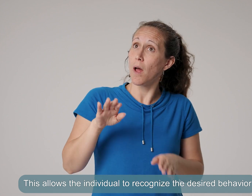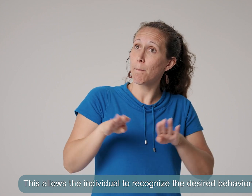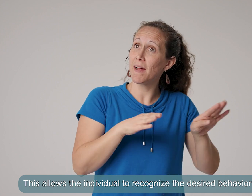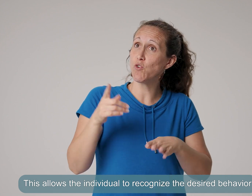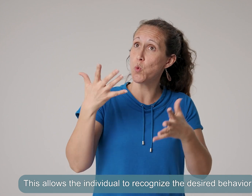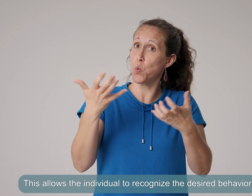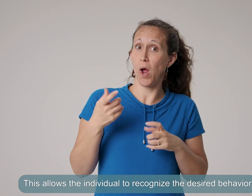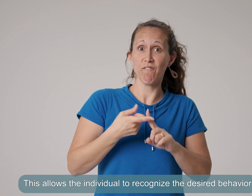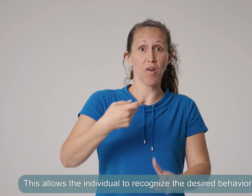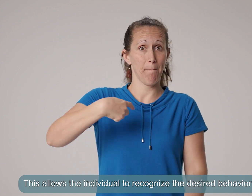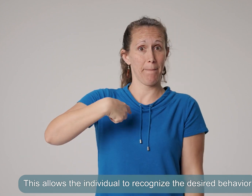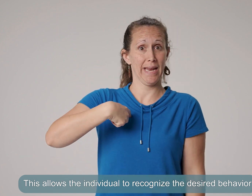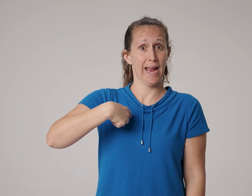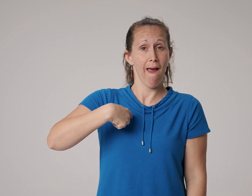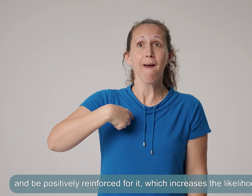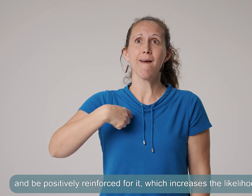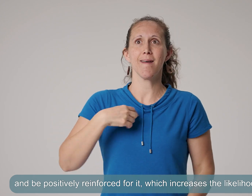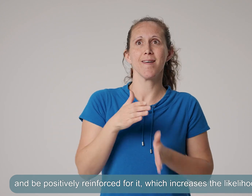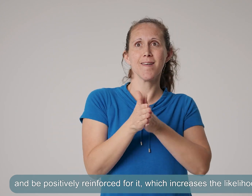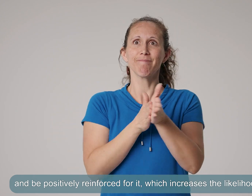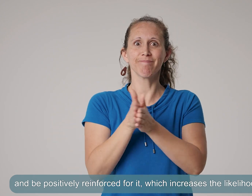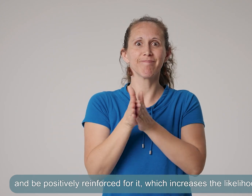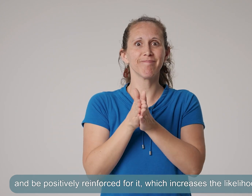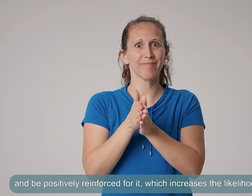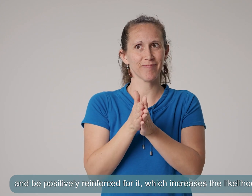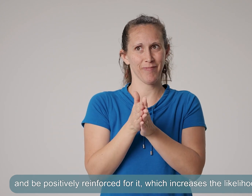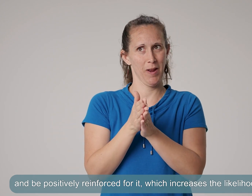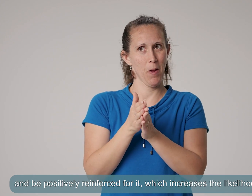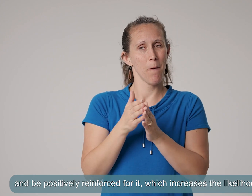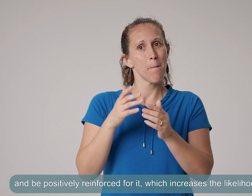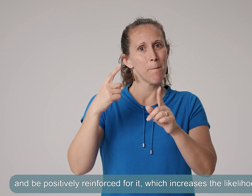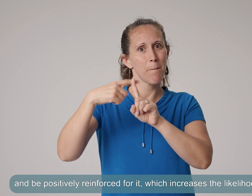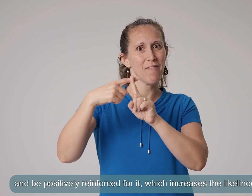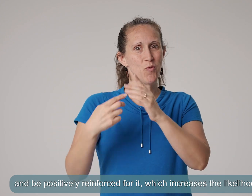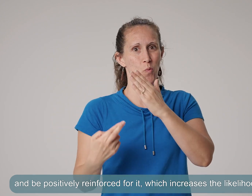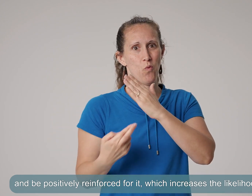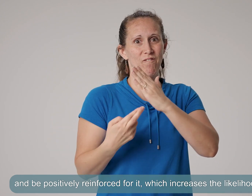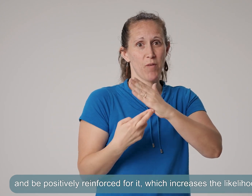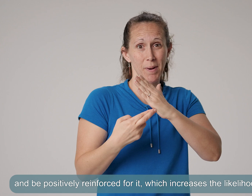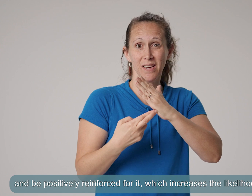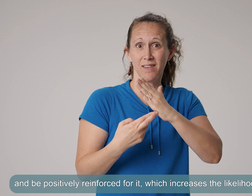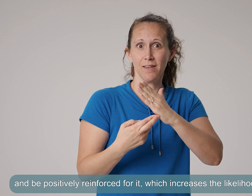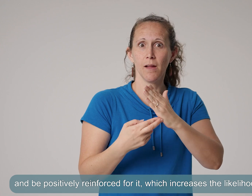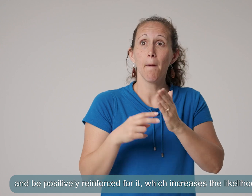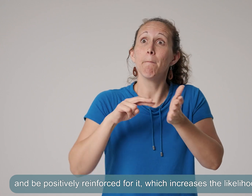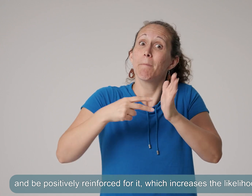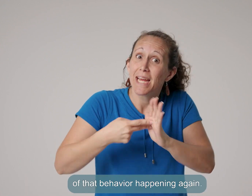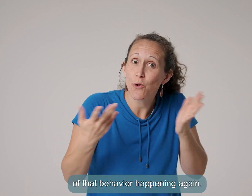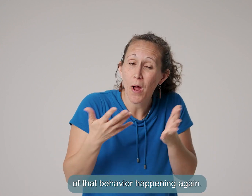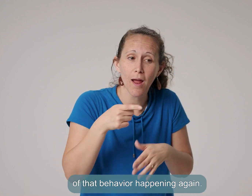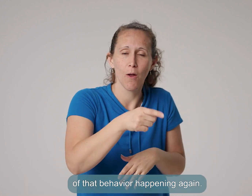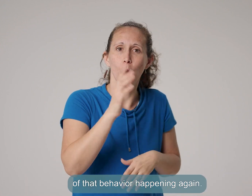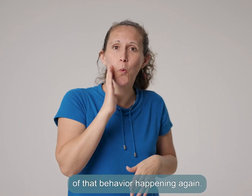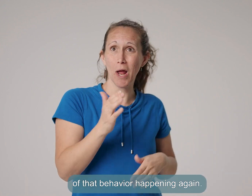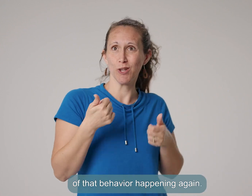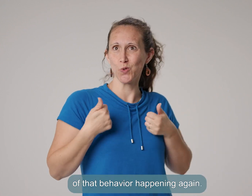recognize the desired behavior and be positively reinforced for it, which increases the likelihood of that behavior happening